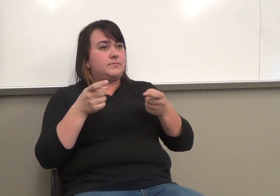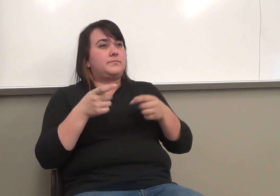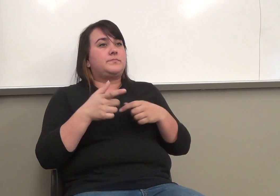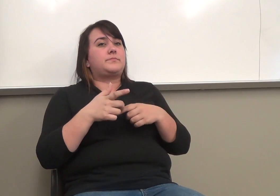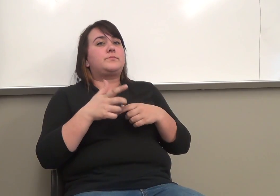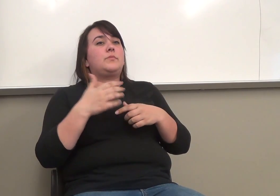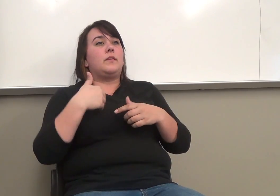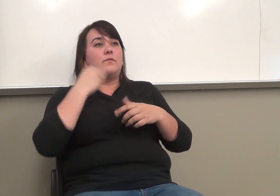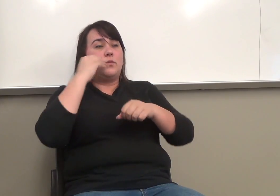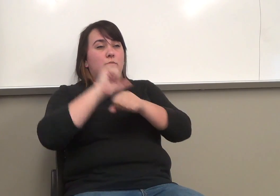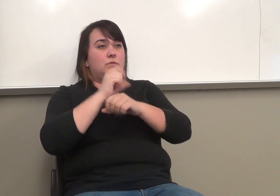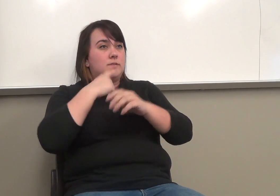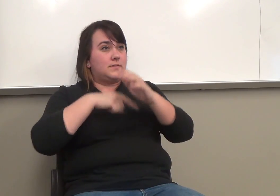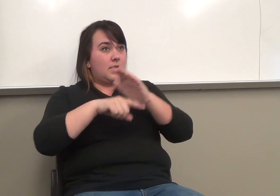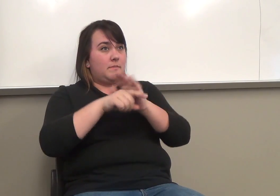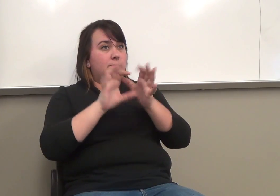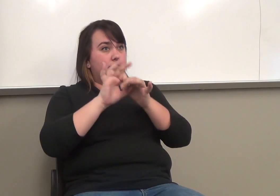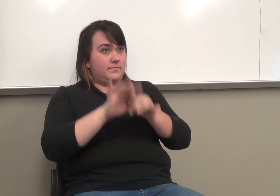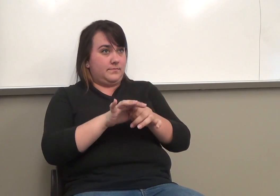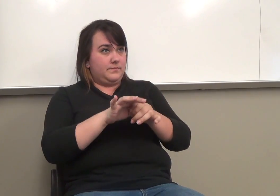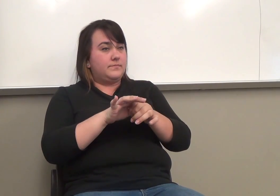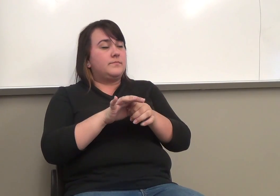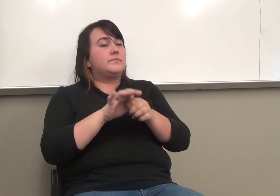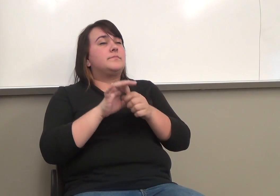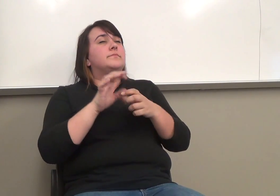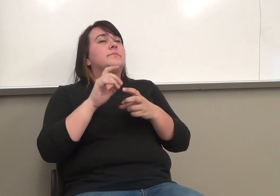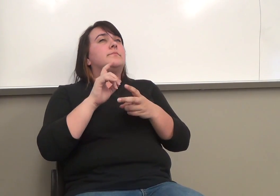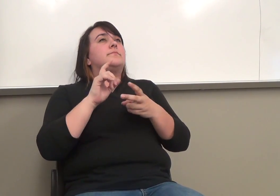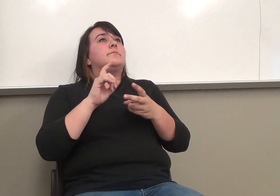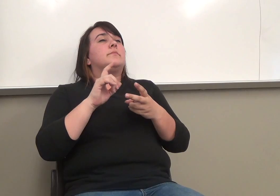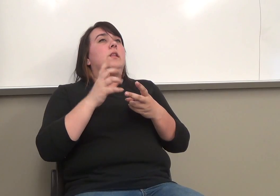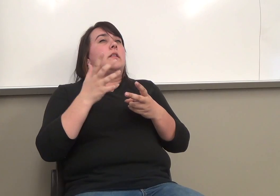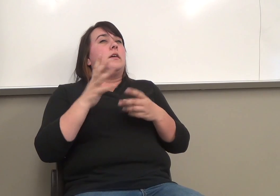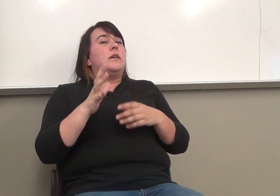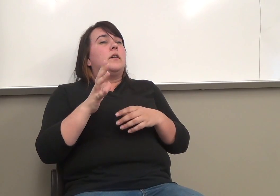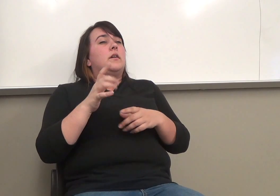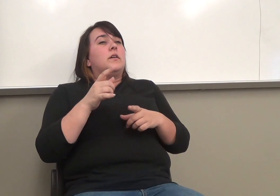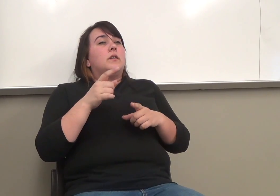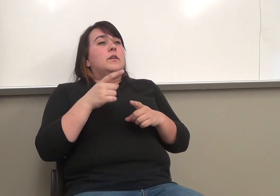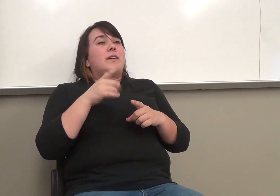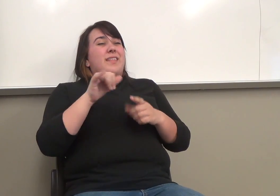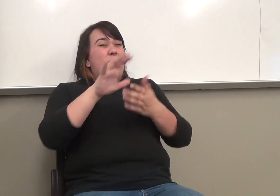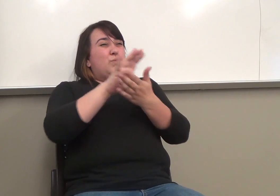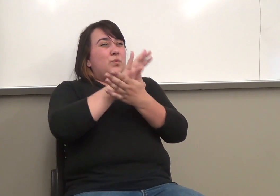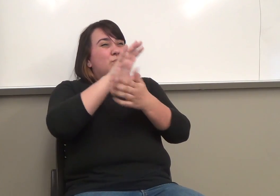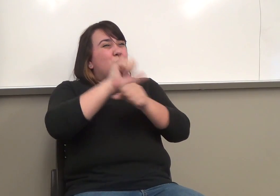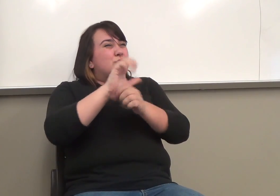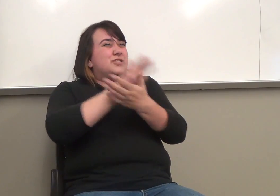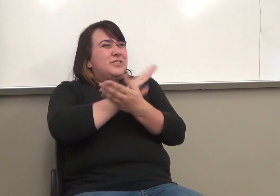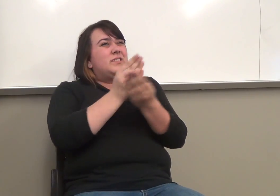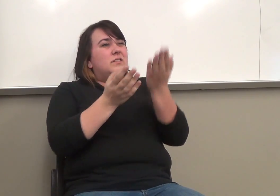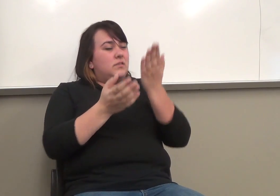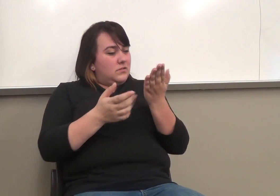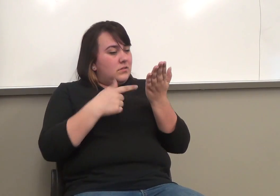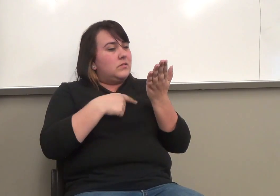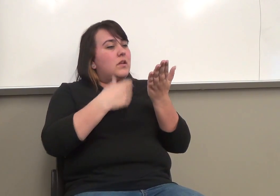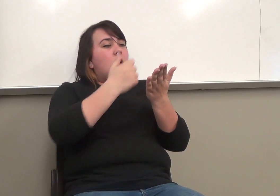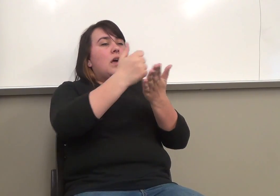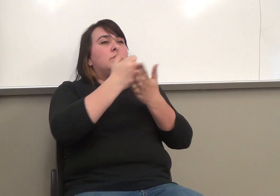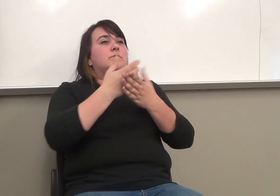homework, okay, and using the worksheet, prepare for writing a